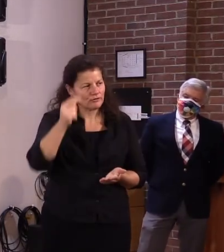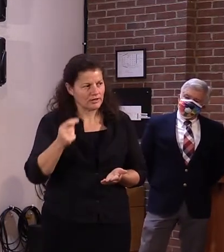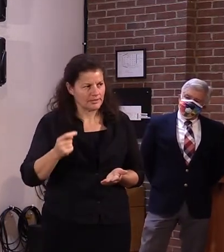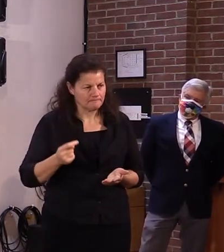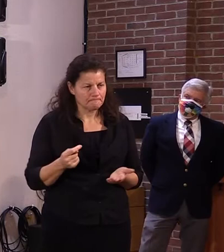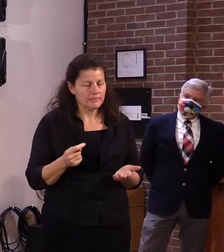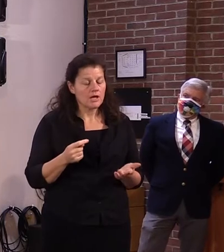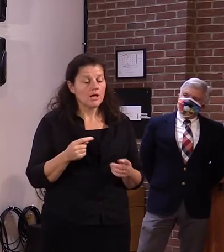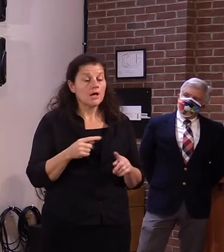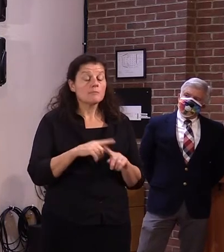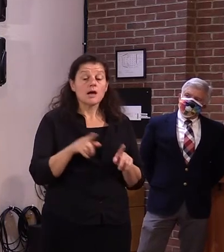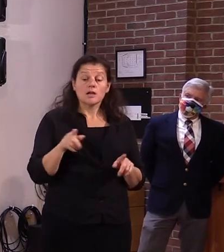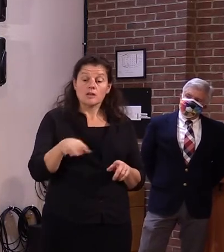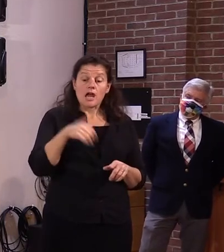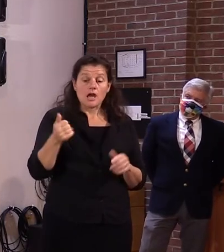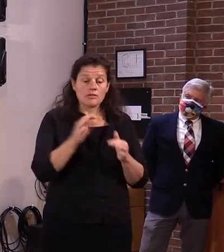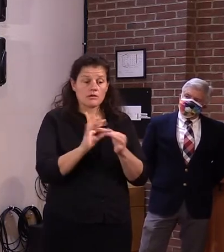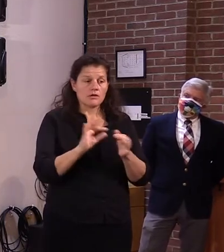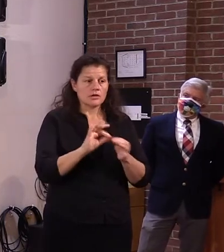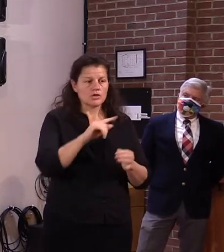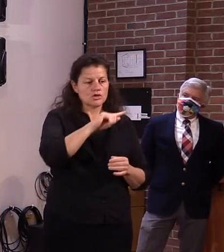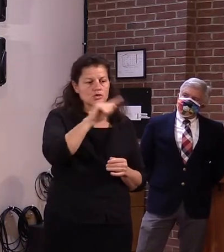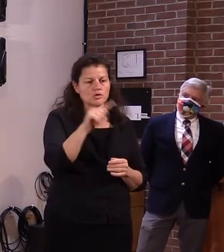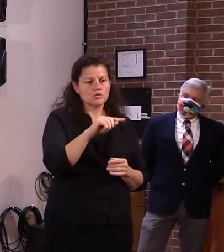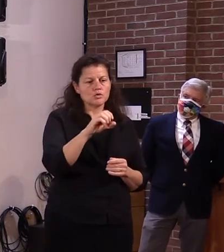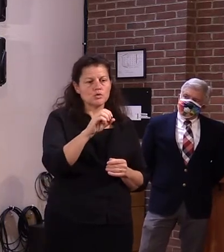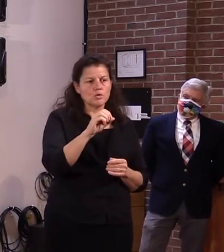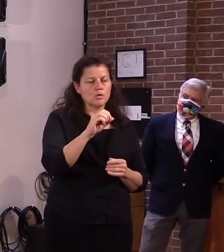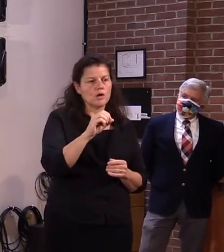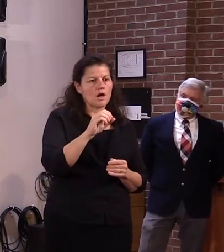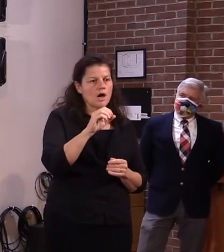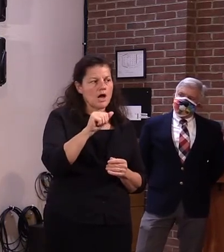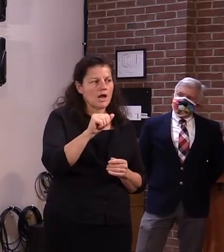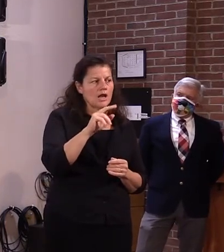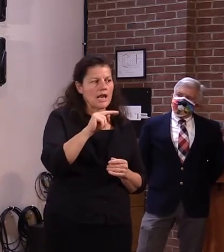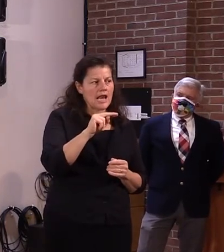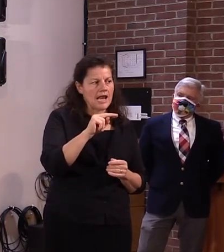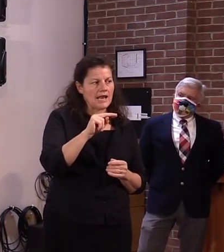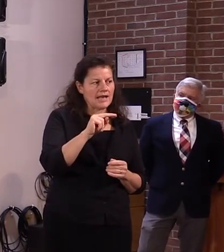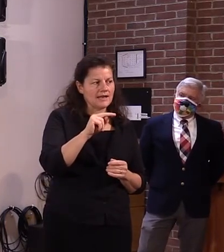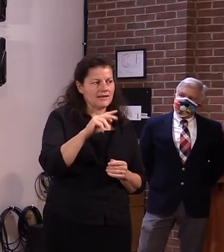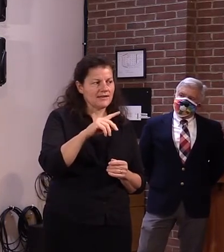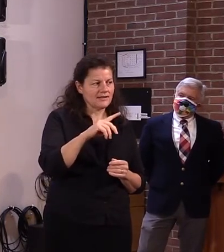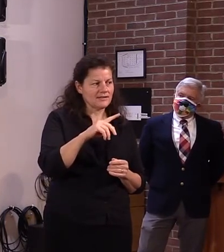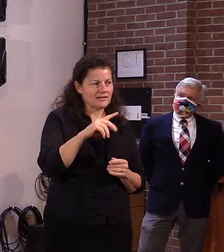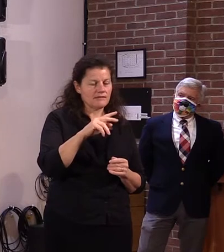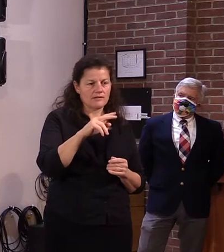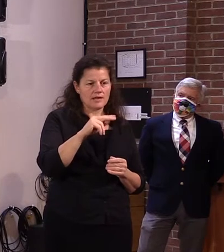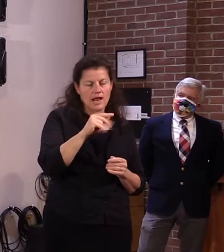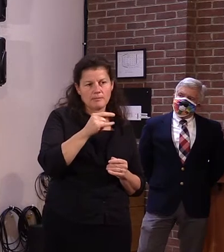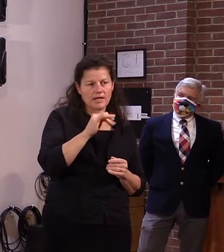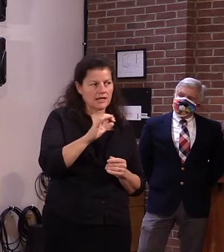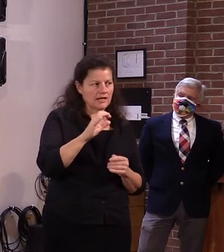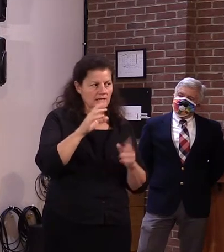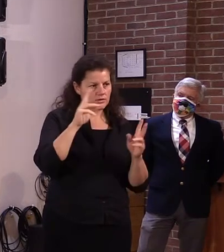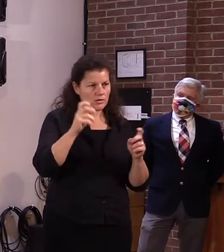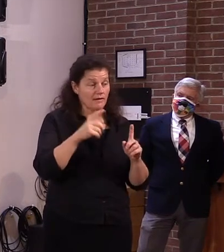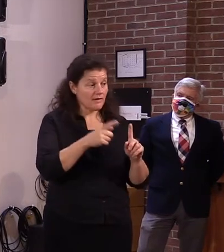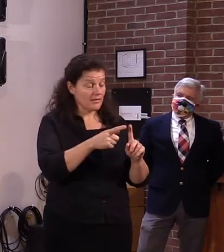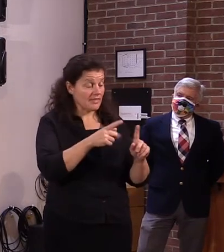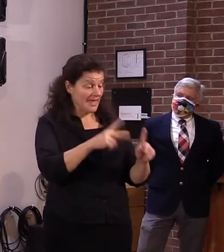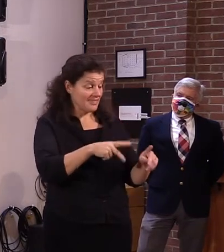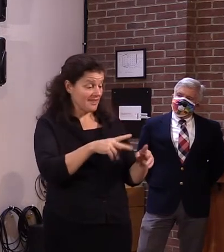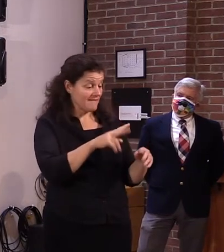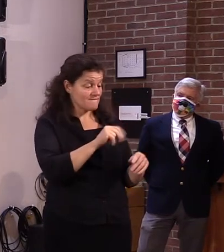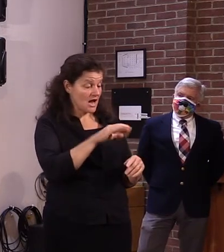the zoonotic issue, we do have good knowledge of many viruses that